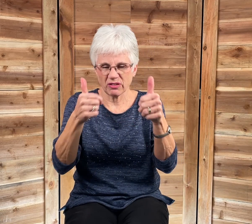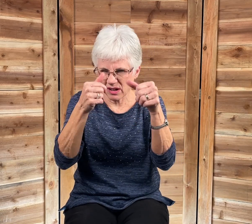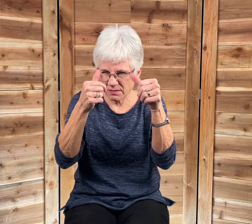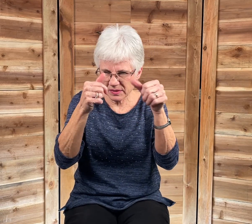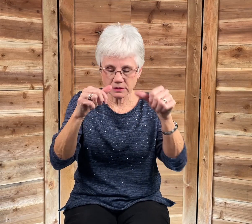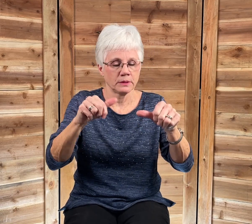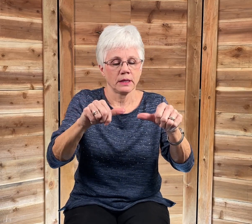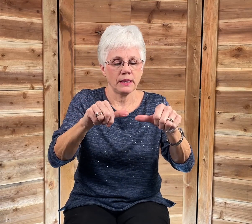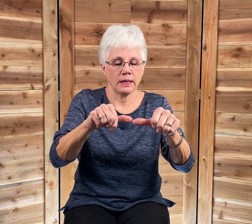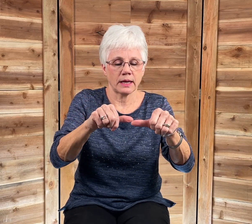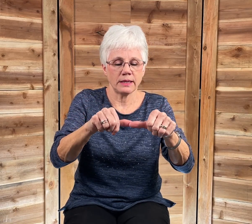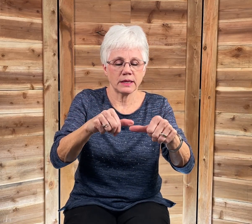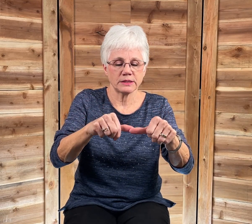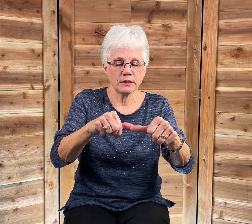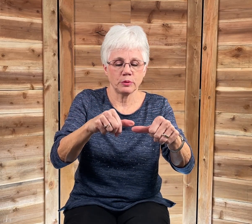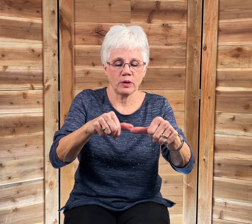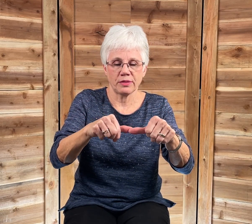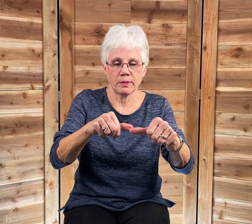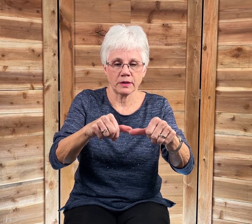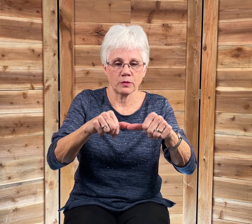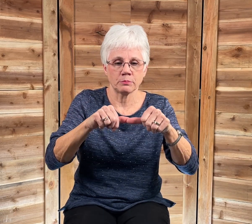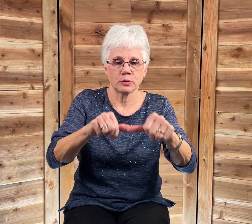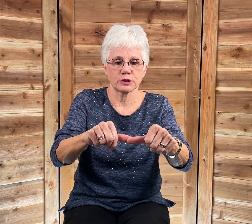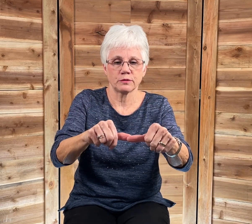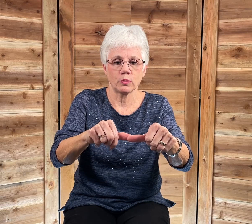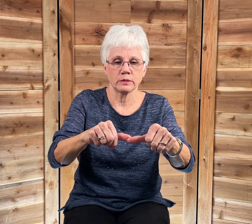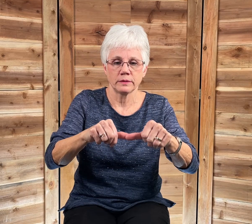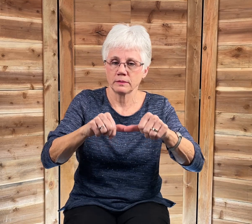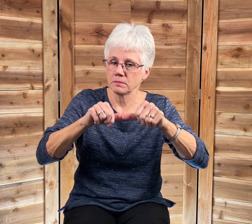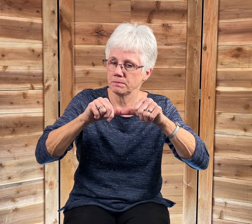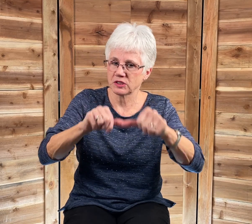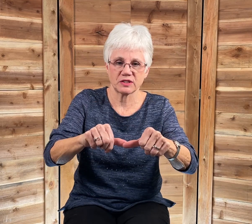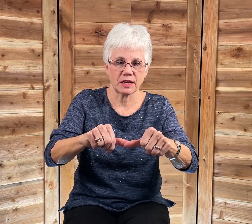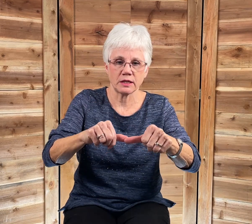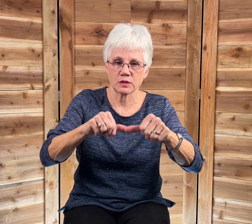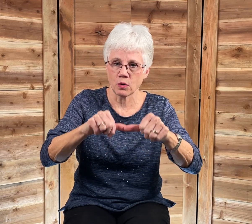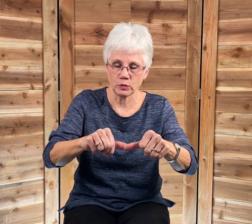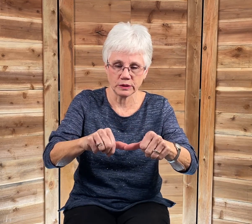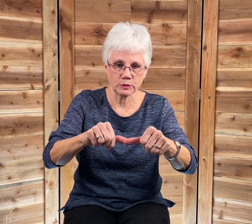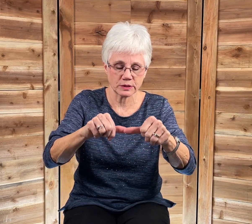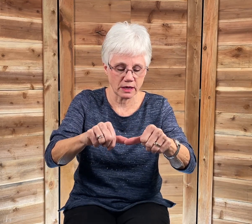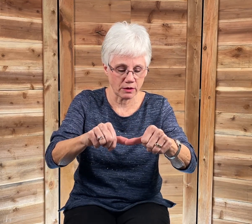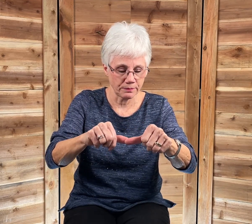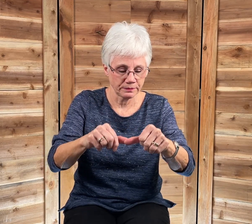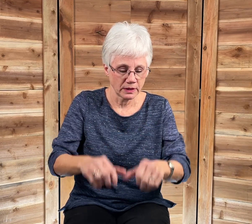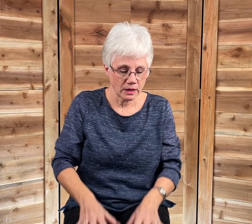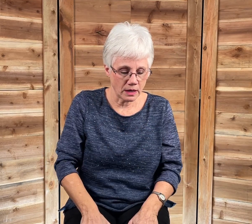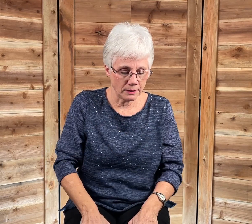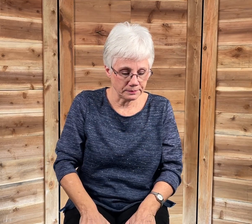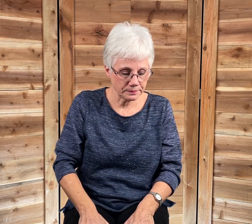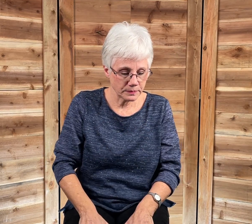Take your thumbs, and I tend to put one thumb on the other and push it forward. Steady, it's hold, it will stay there.